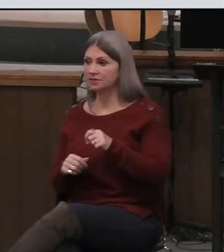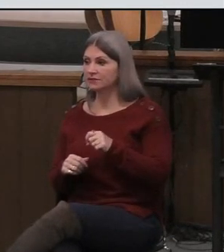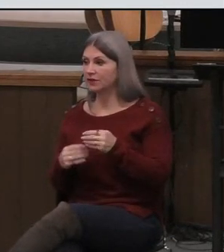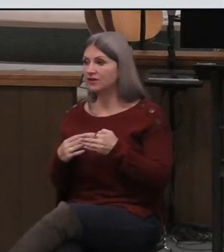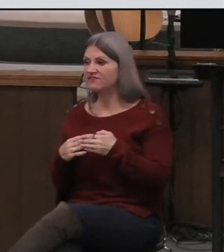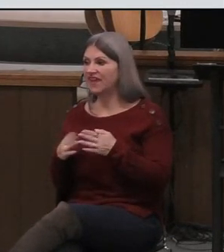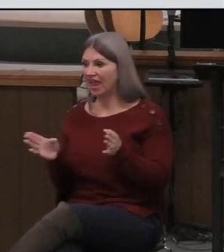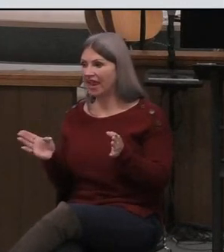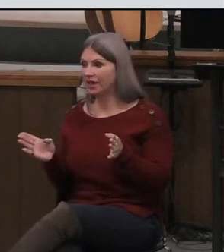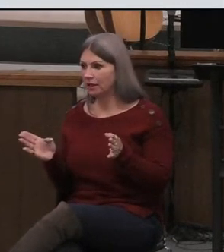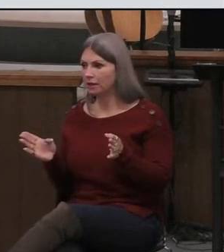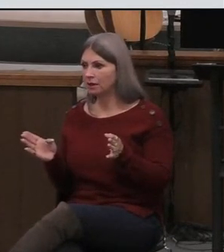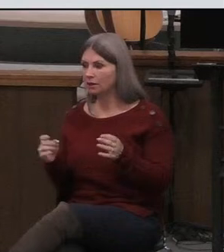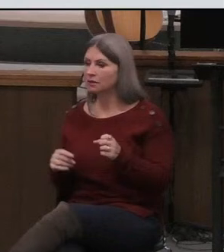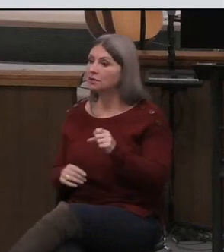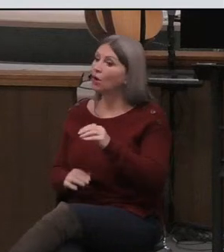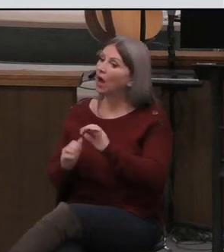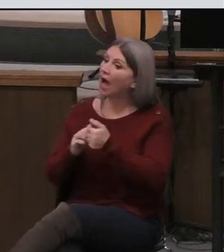How do you know